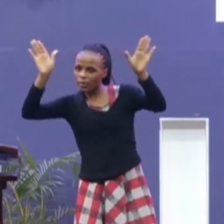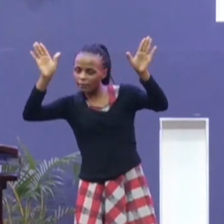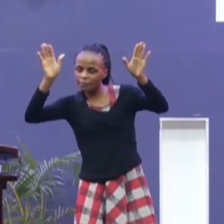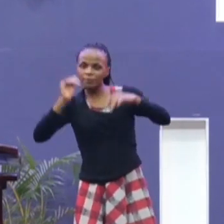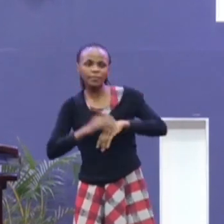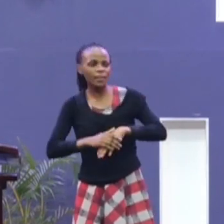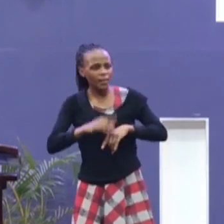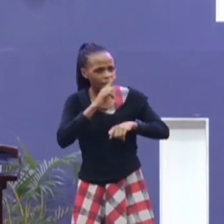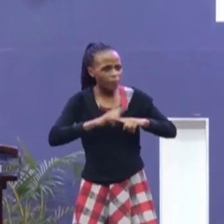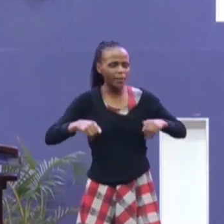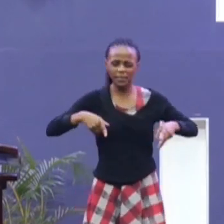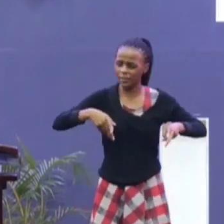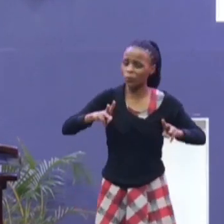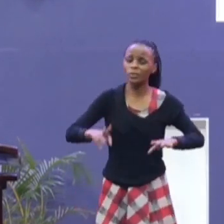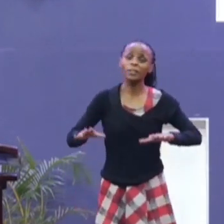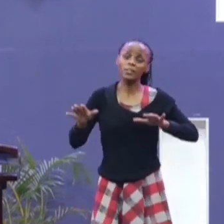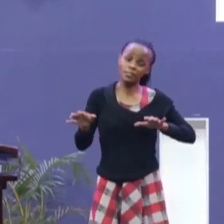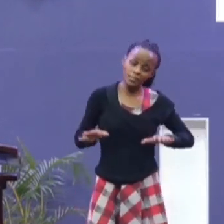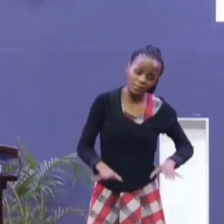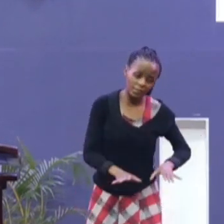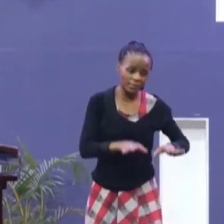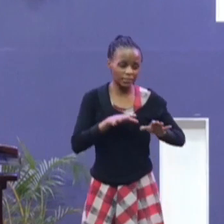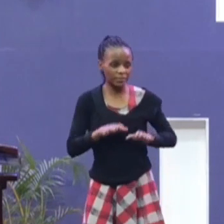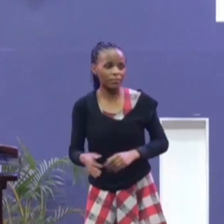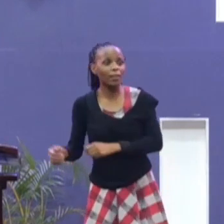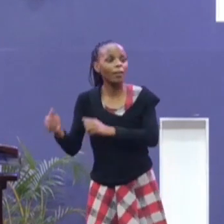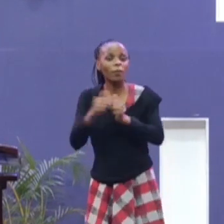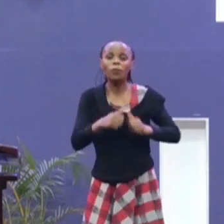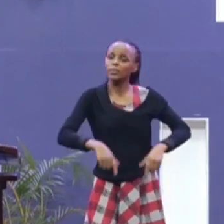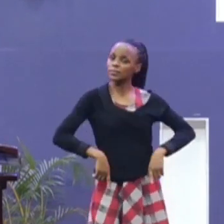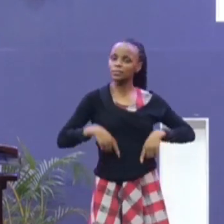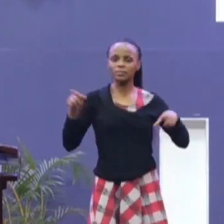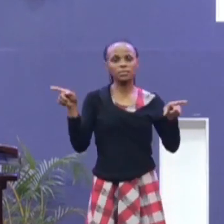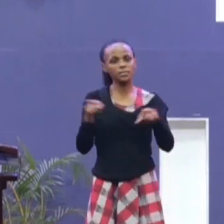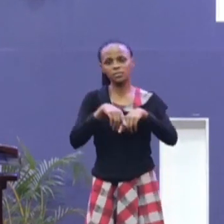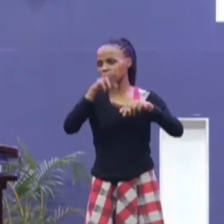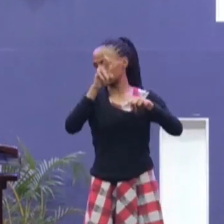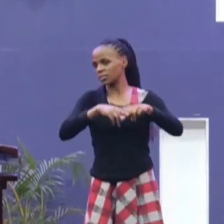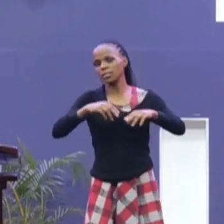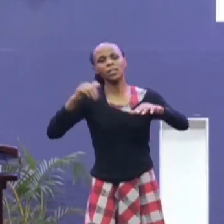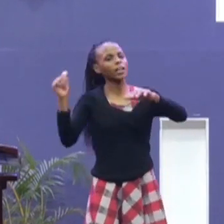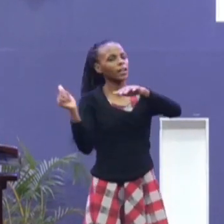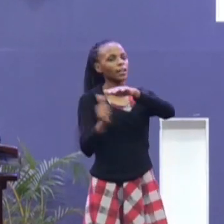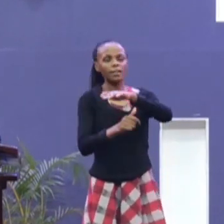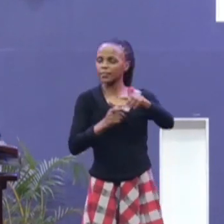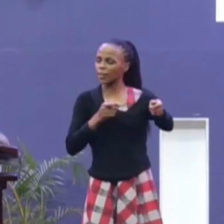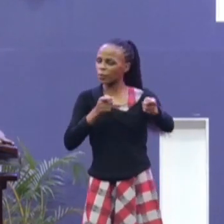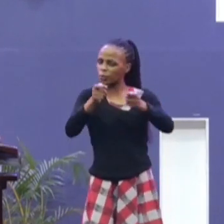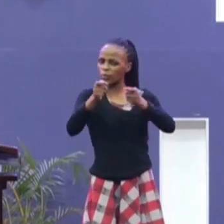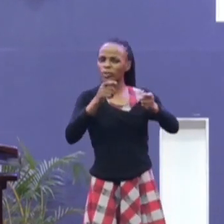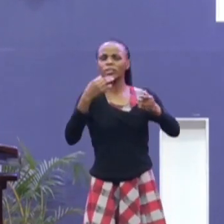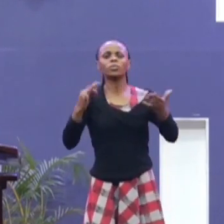But the way you struggle with life, it is as though you are still seated under the governance of darkness. Naye ngenge